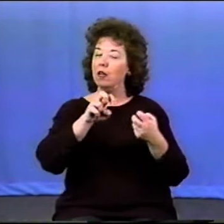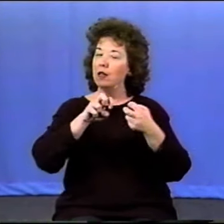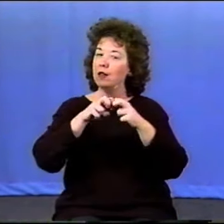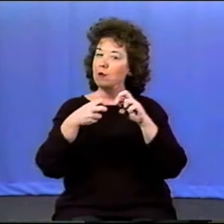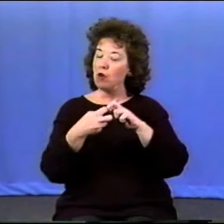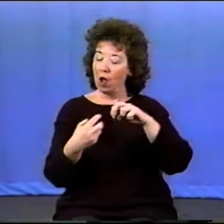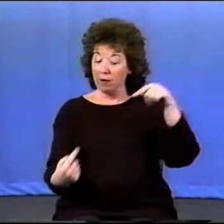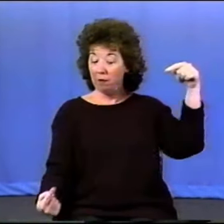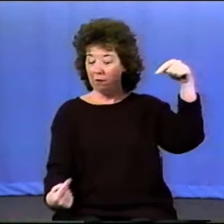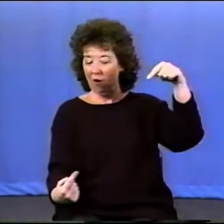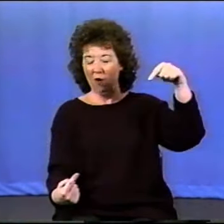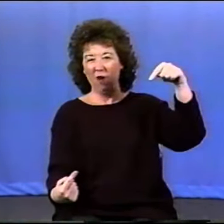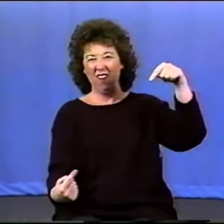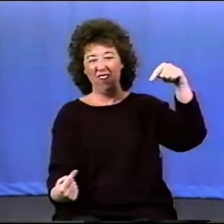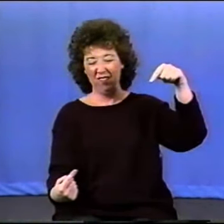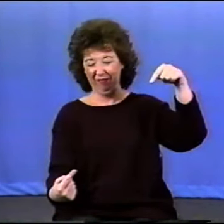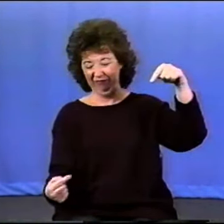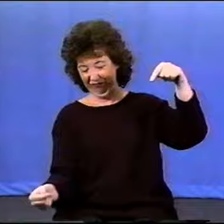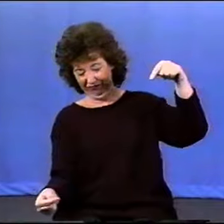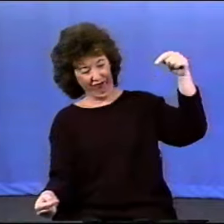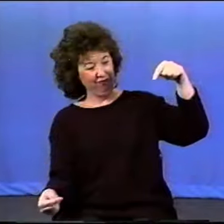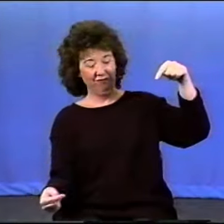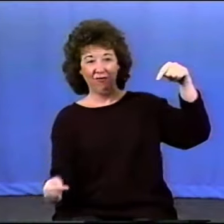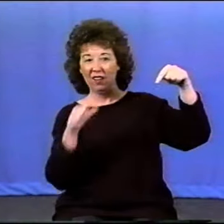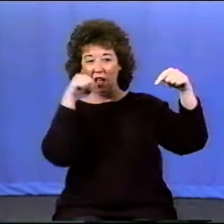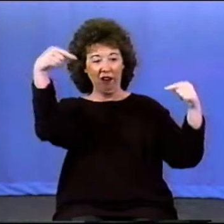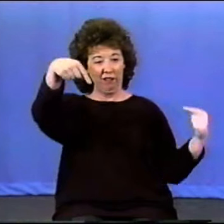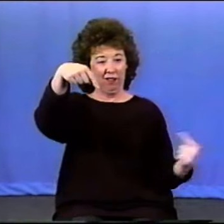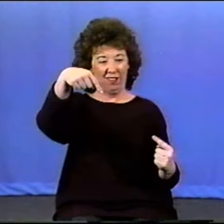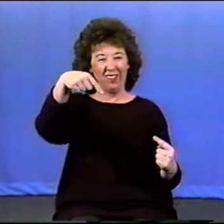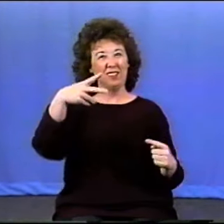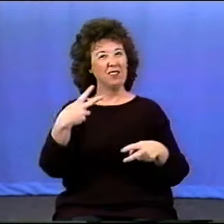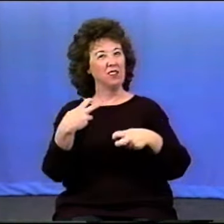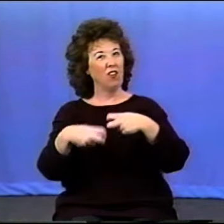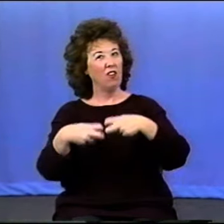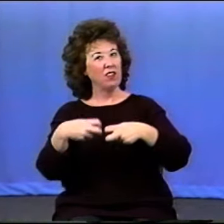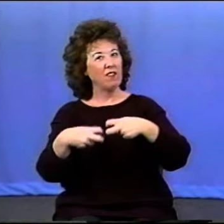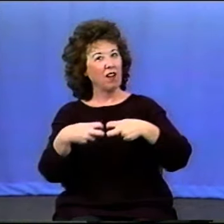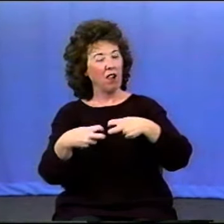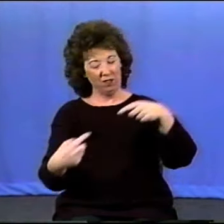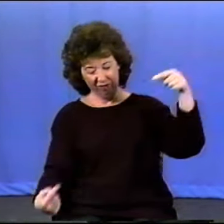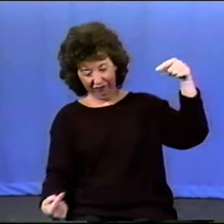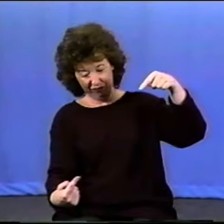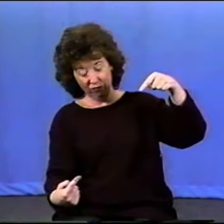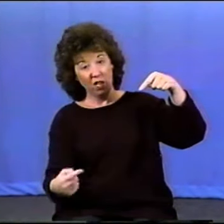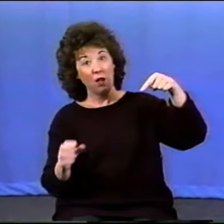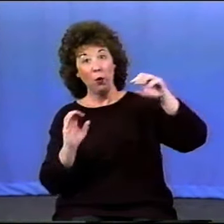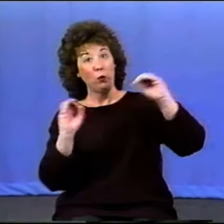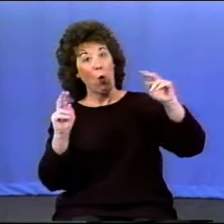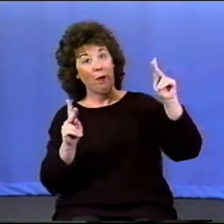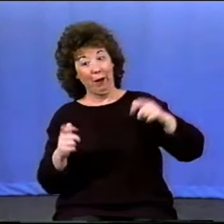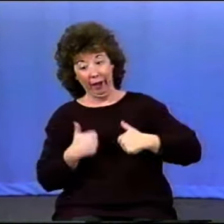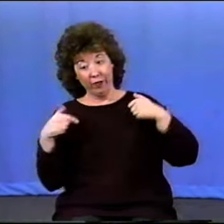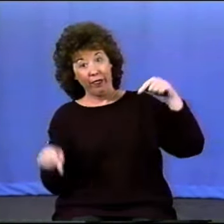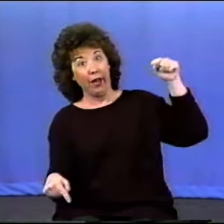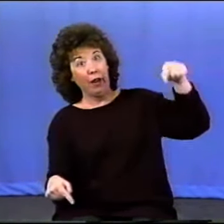at the ends and not very convenient, and in areas where there aren't any people. So for